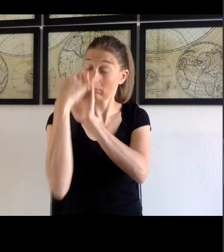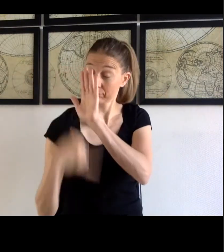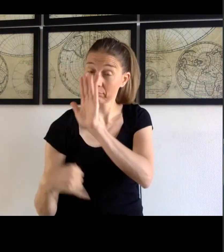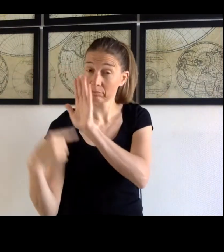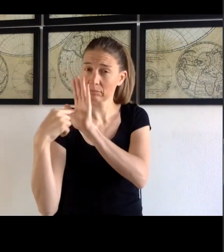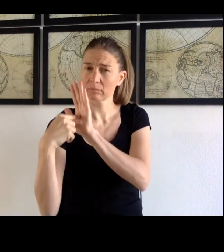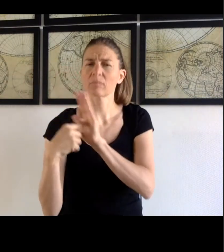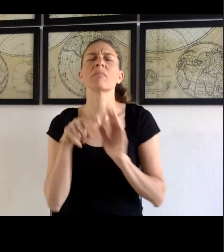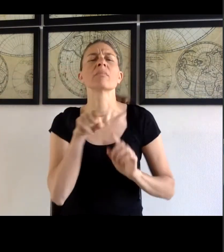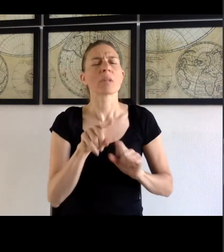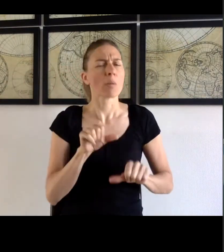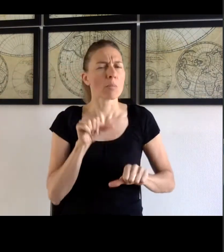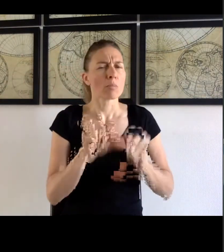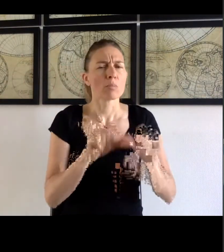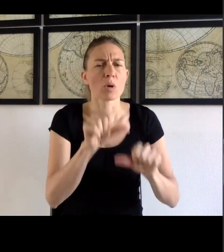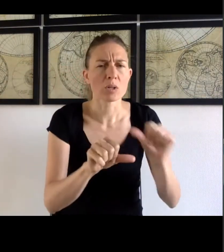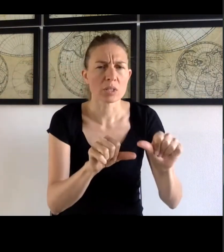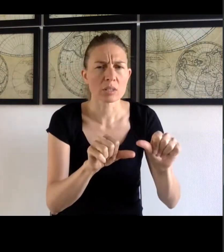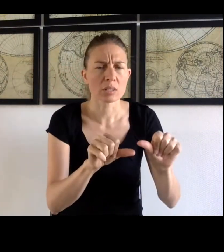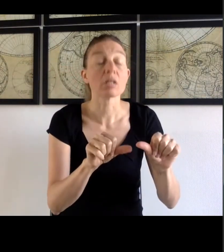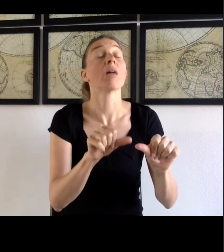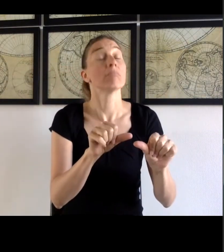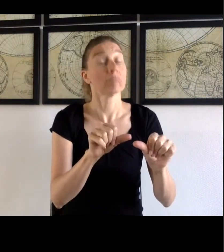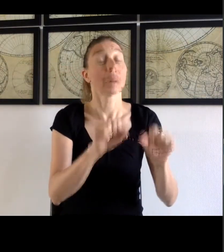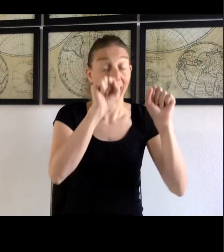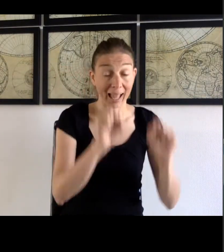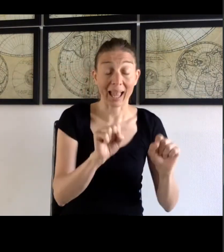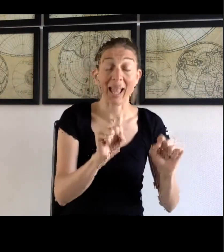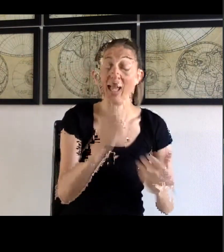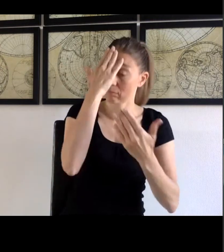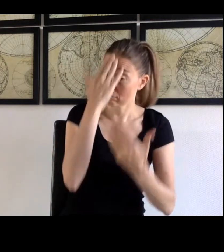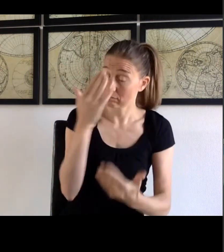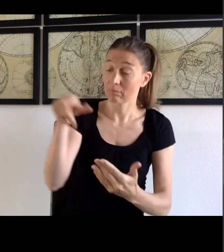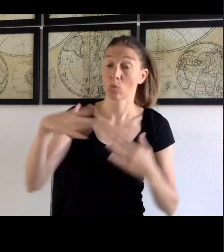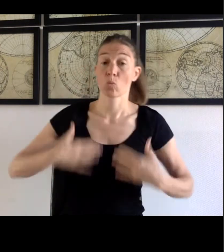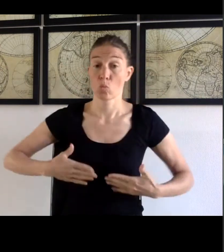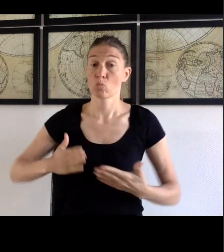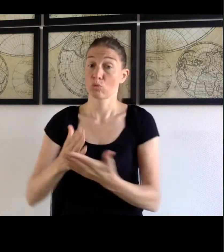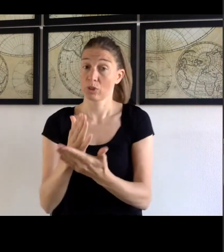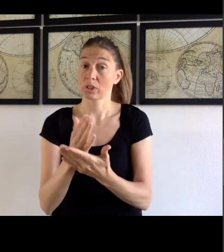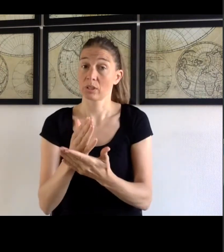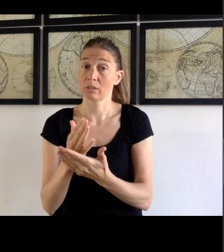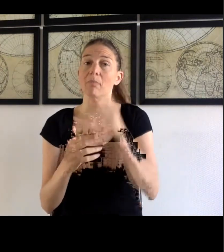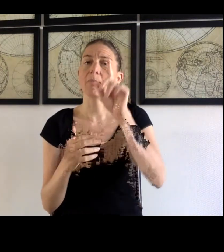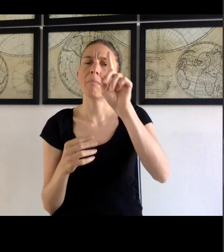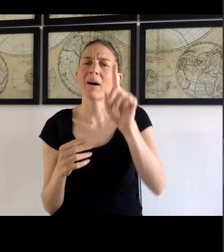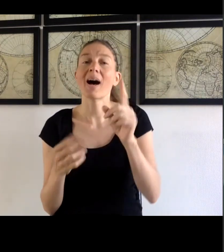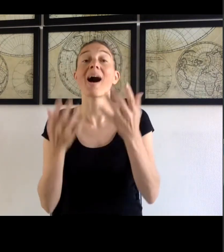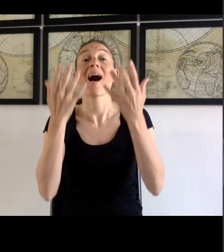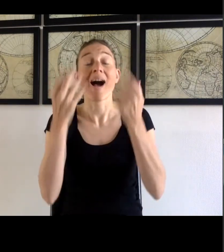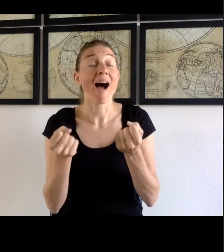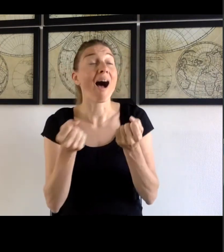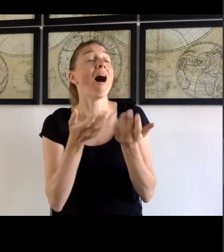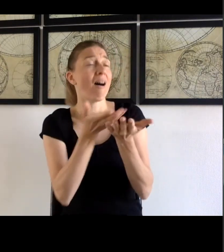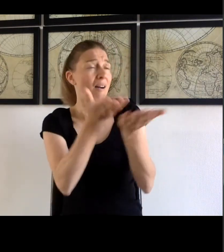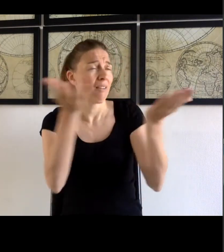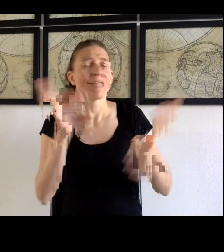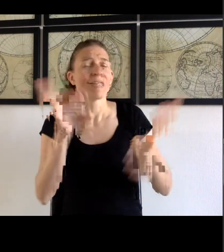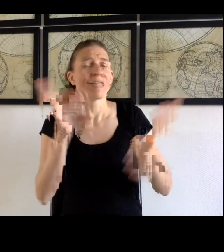this process can respect human rights. We will explore what different systems exist throughout the